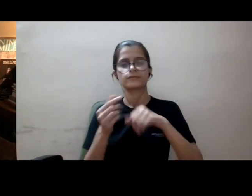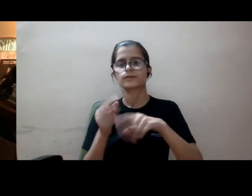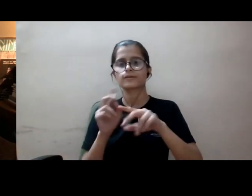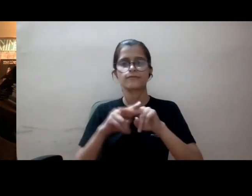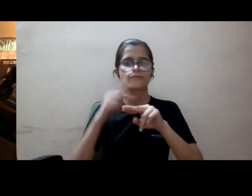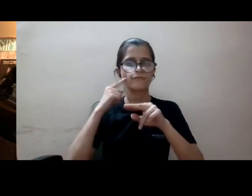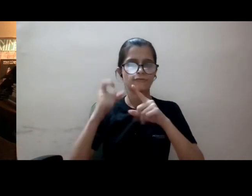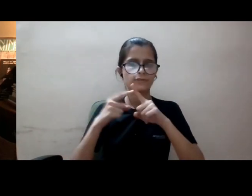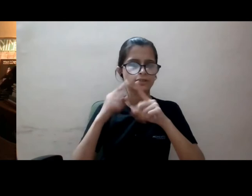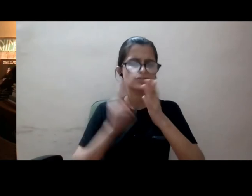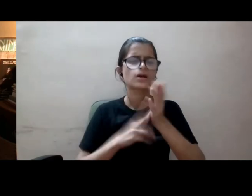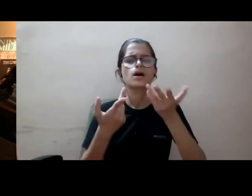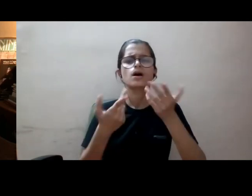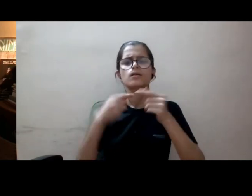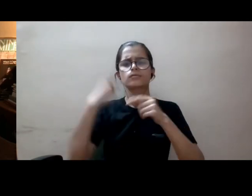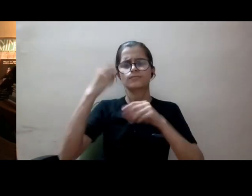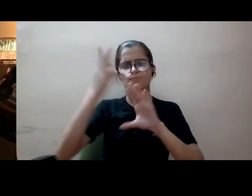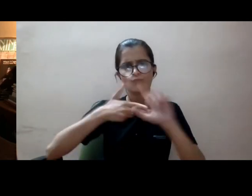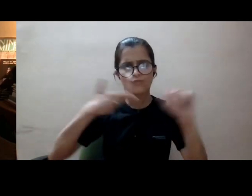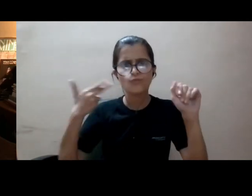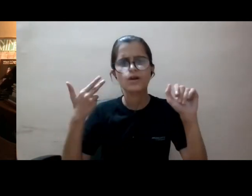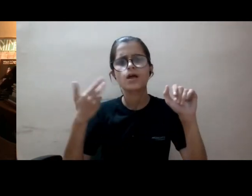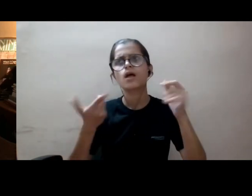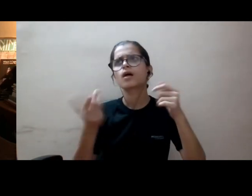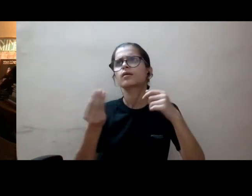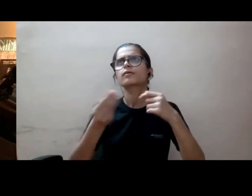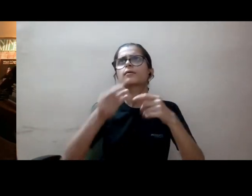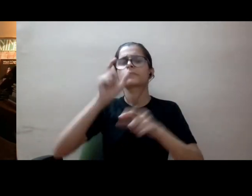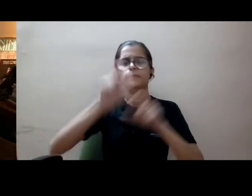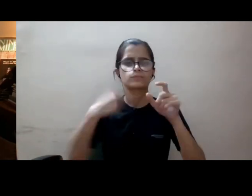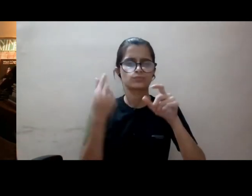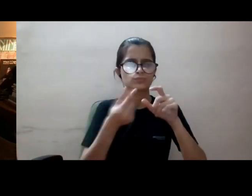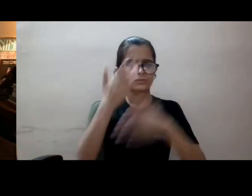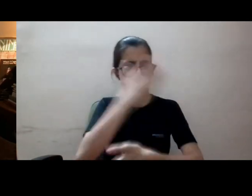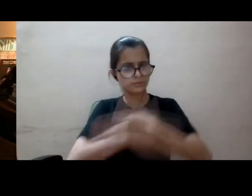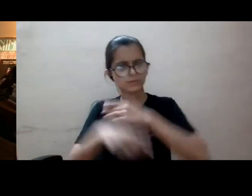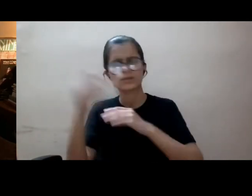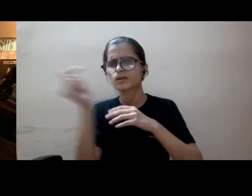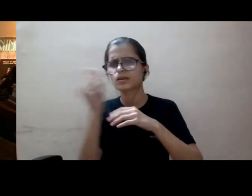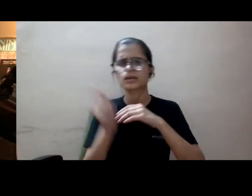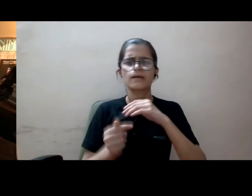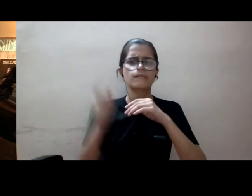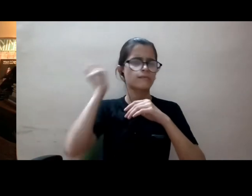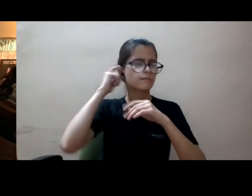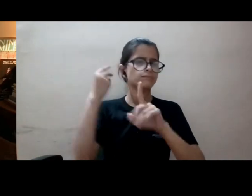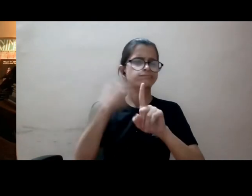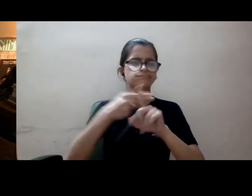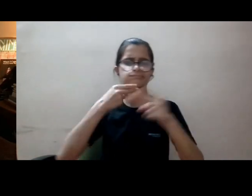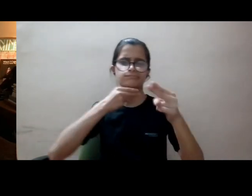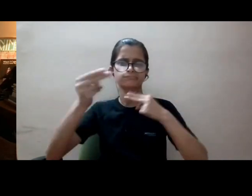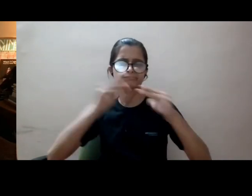movies where people have used disability in negative ways, pejorative ways, damaging